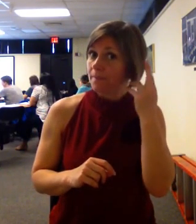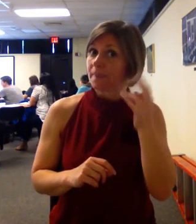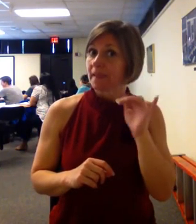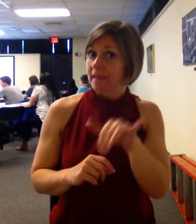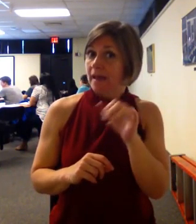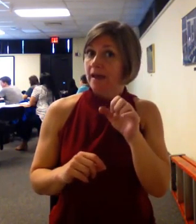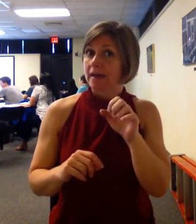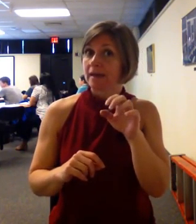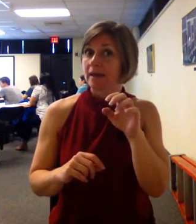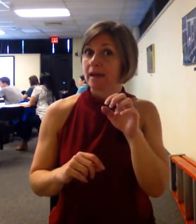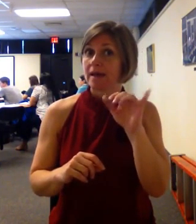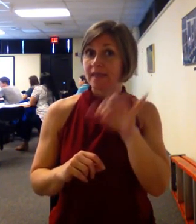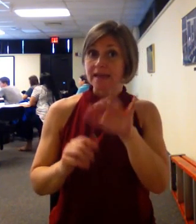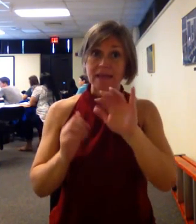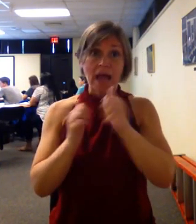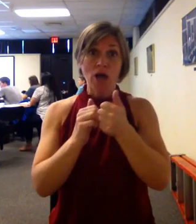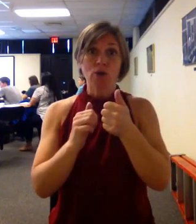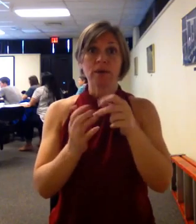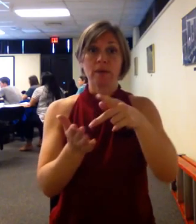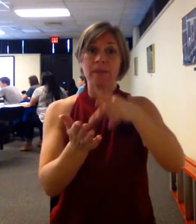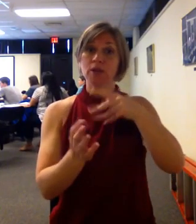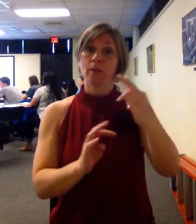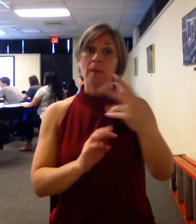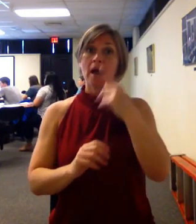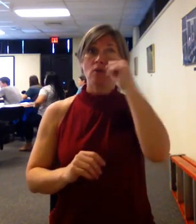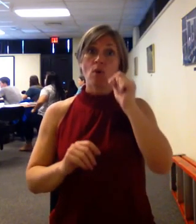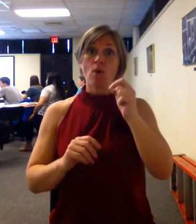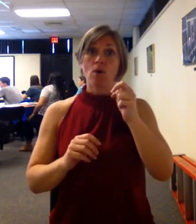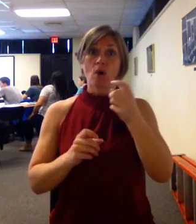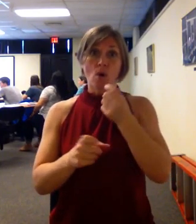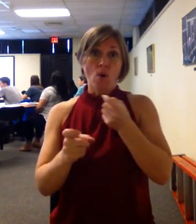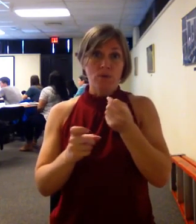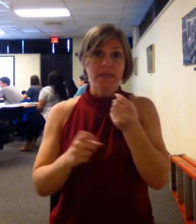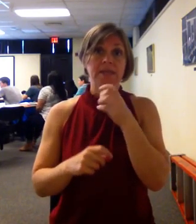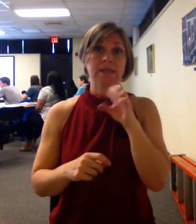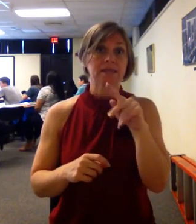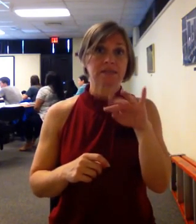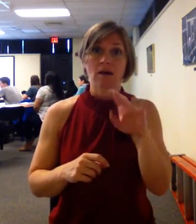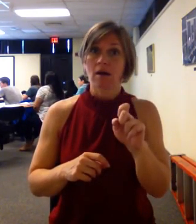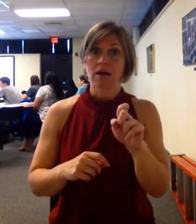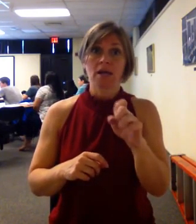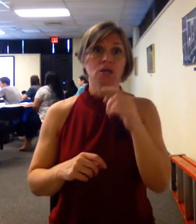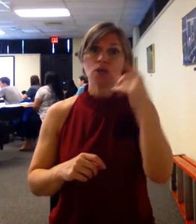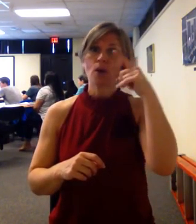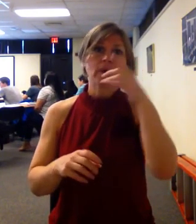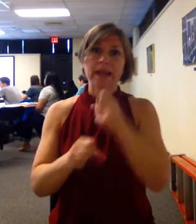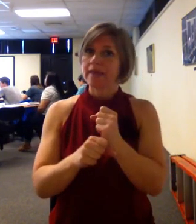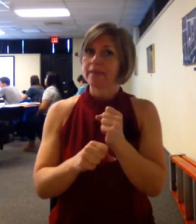though that's how you're getting paid back for owning that stock, you really don't get that capital gain unless you sell the